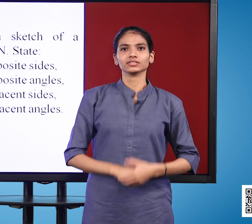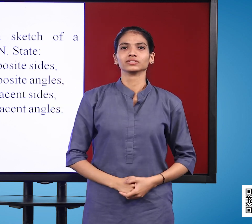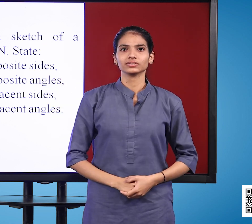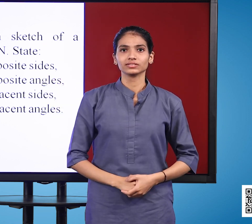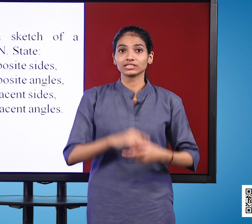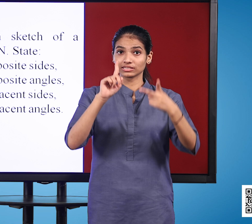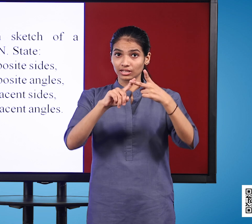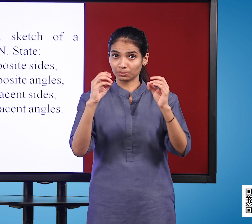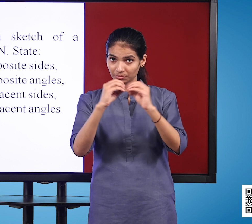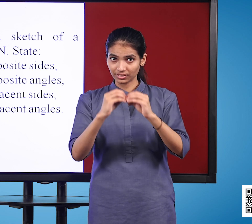B.